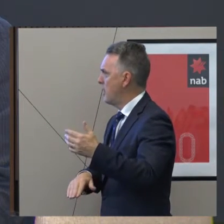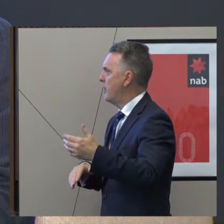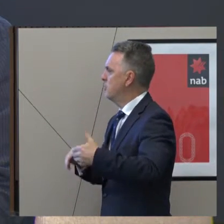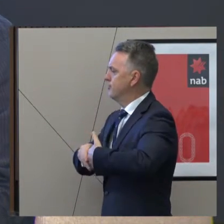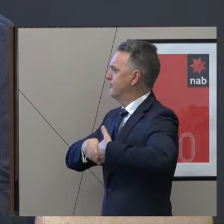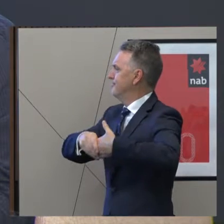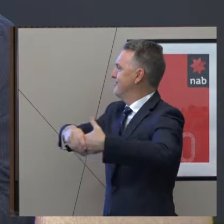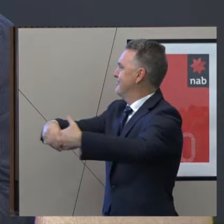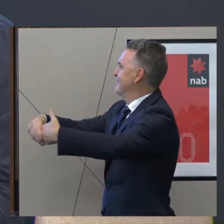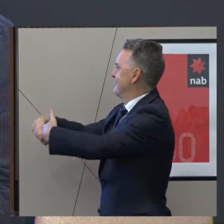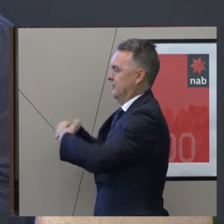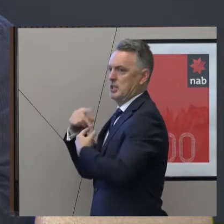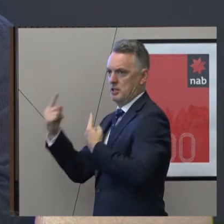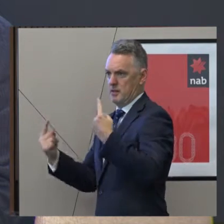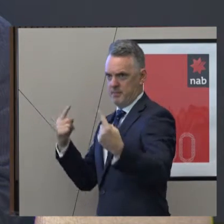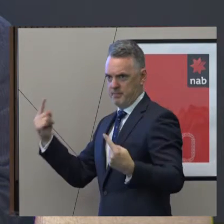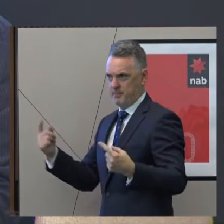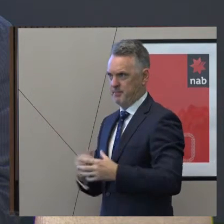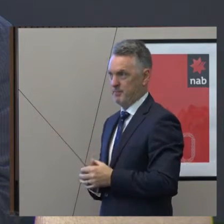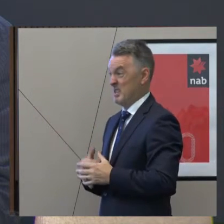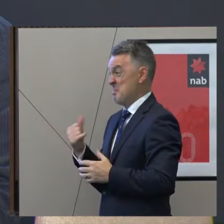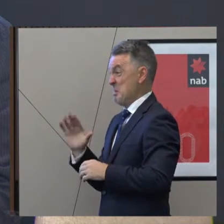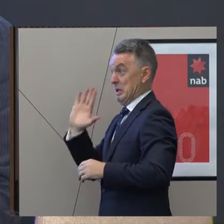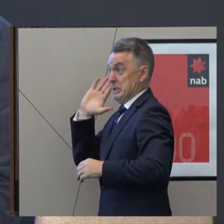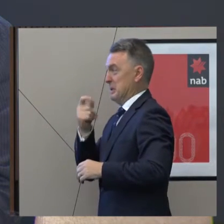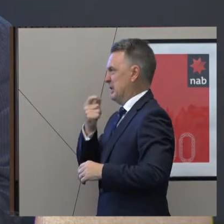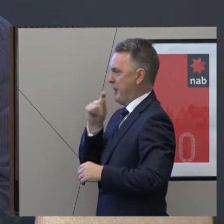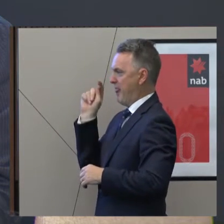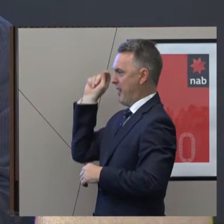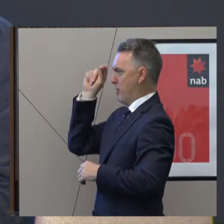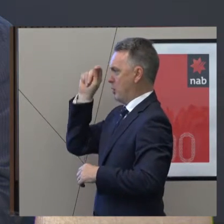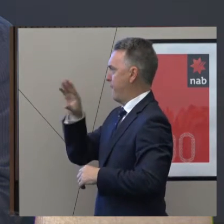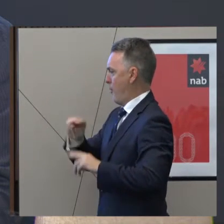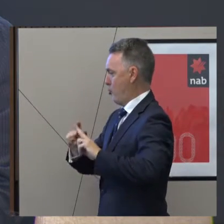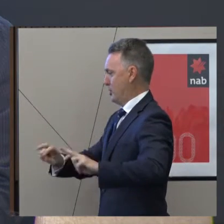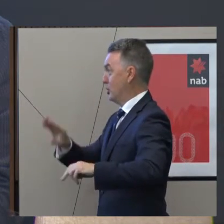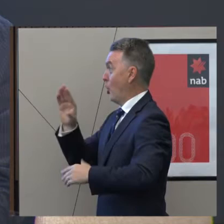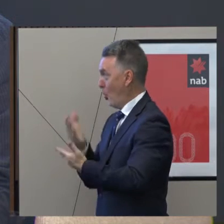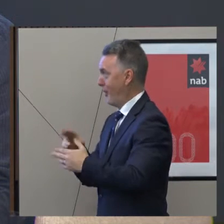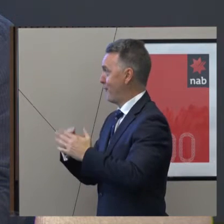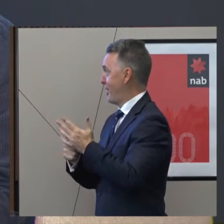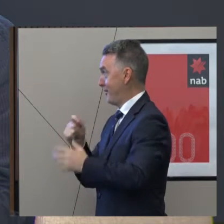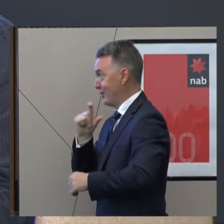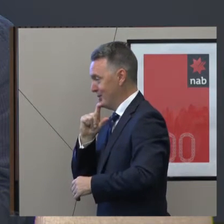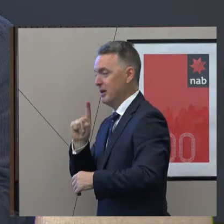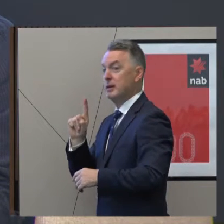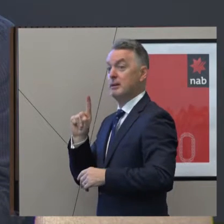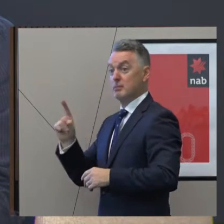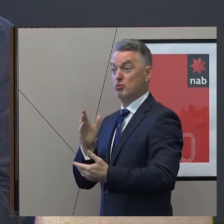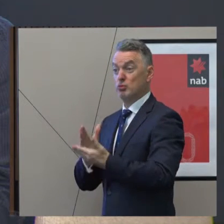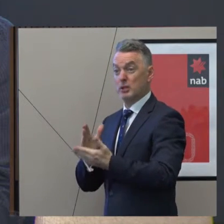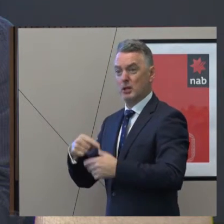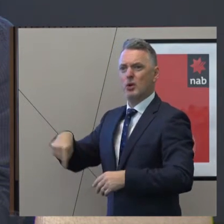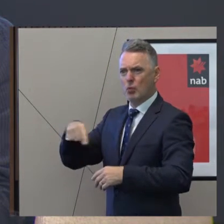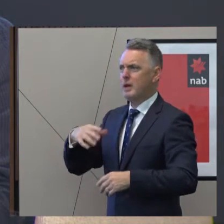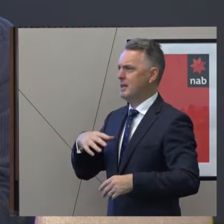other. That might sound a little theoretical coming from a researcher on a Friday afternoon, but basically we